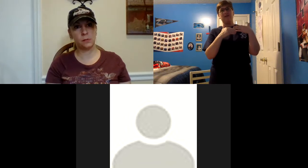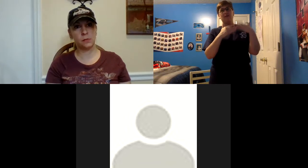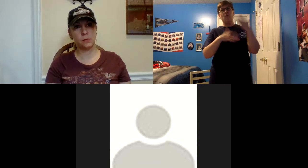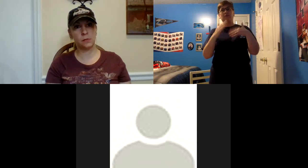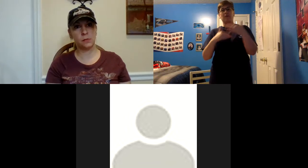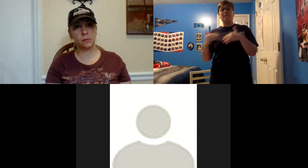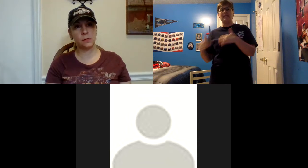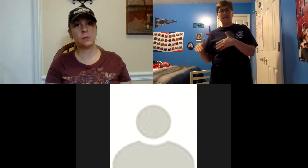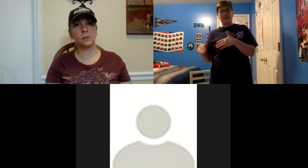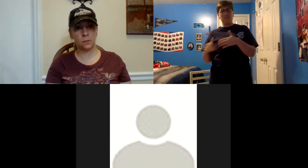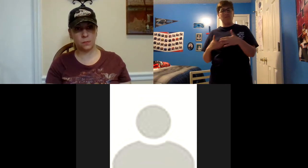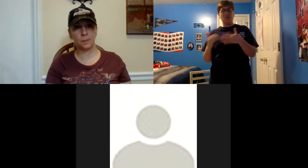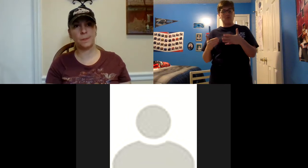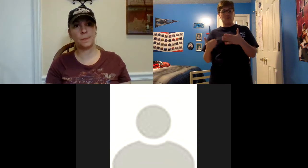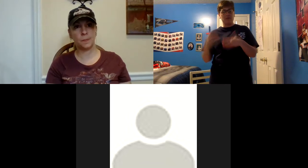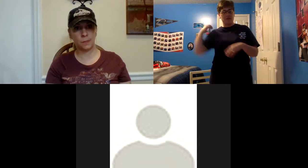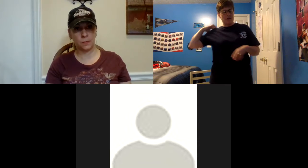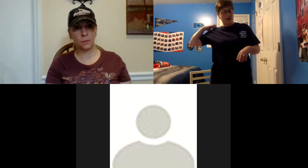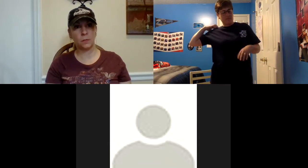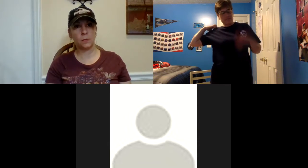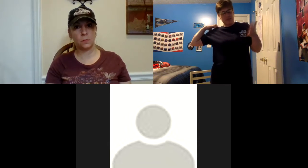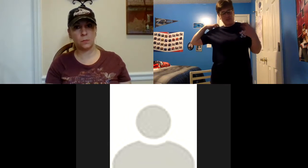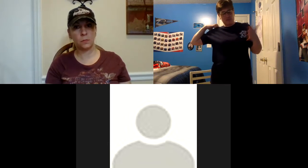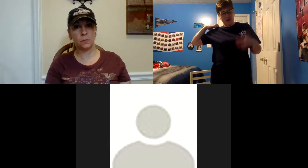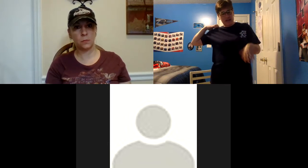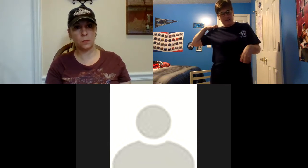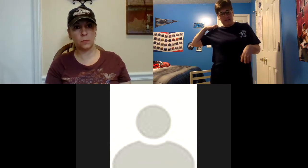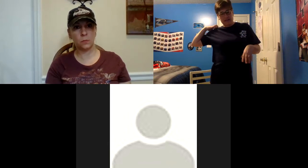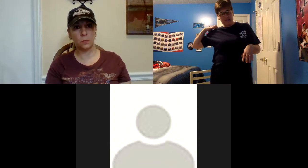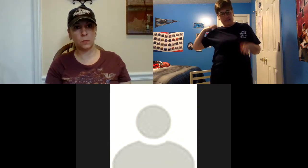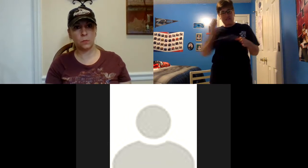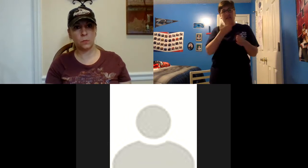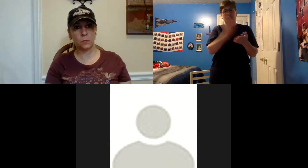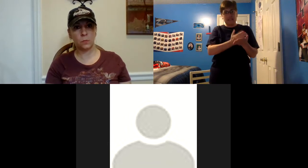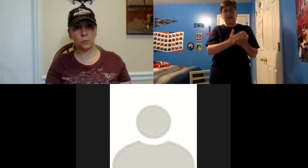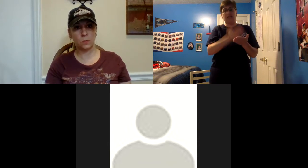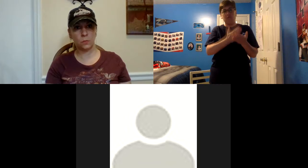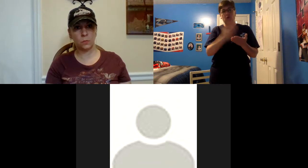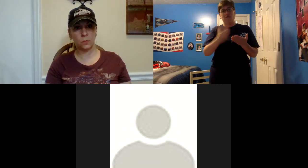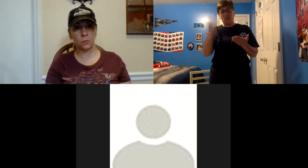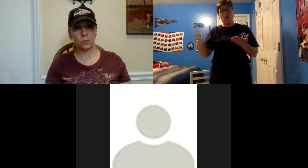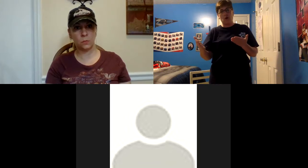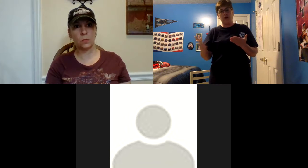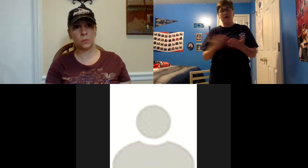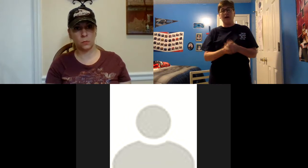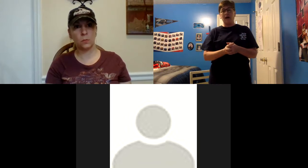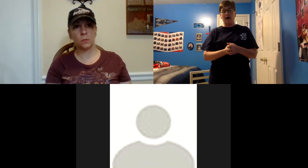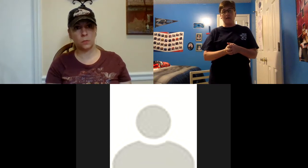portray what they're meaning when they're, because that's just more ASL instead of telling exactly word for